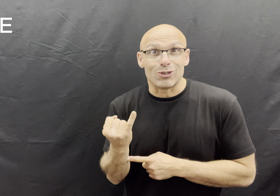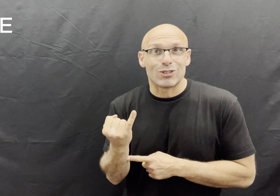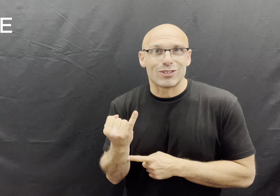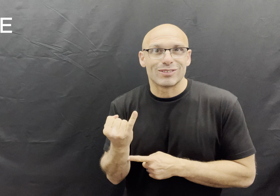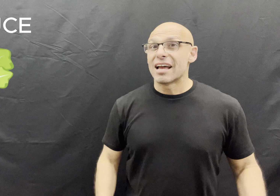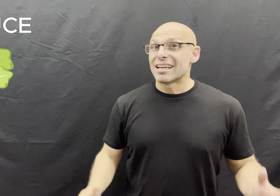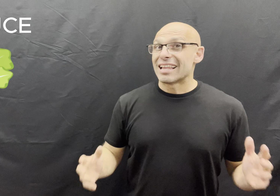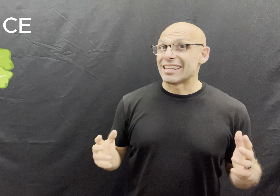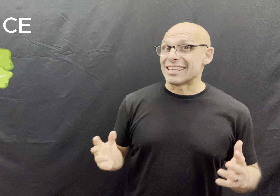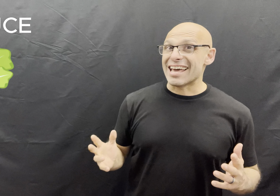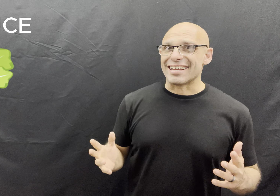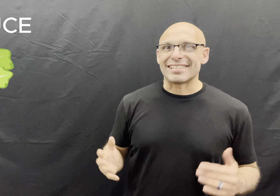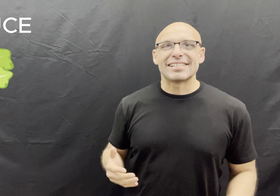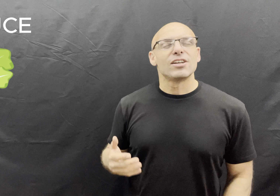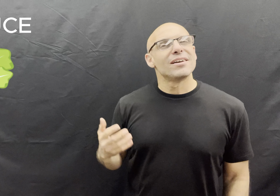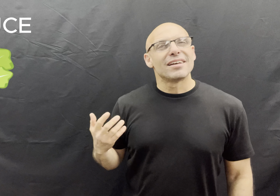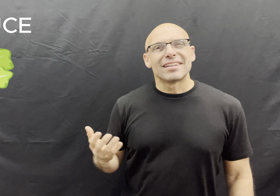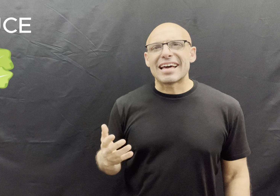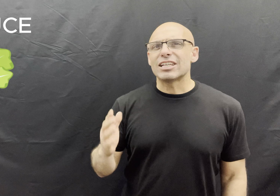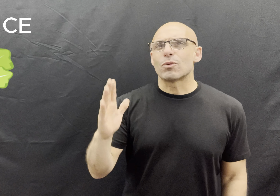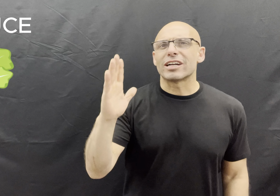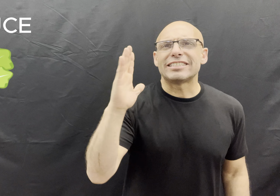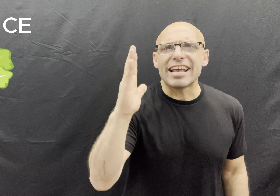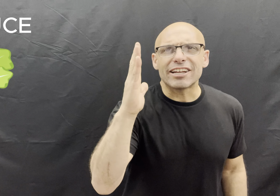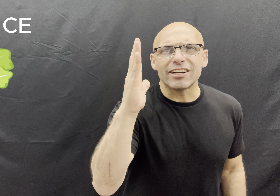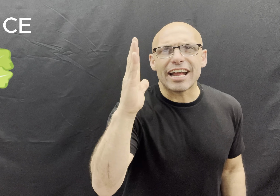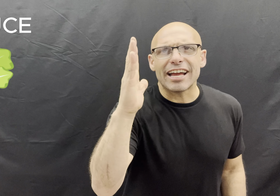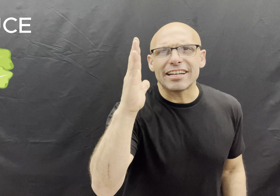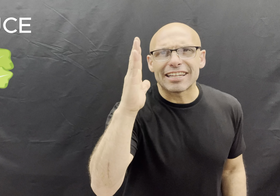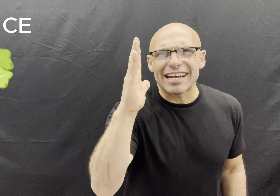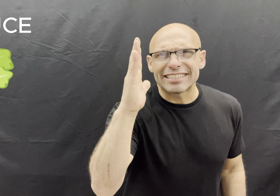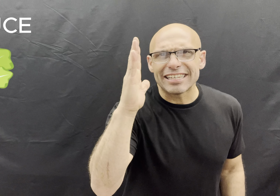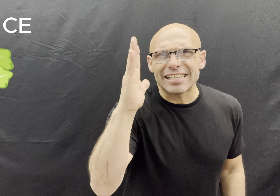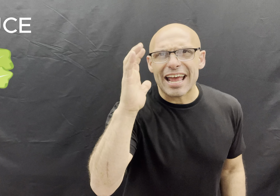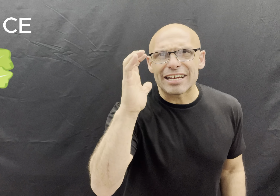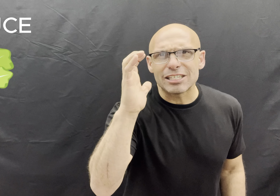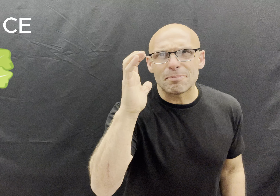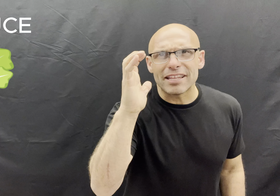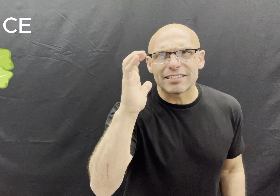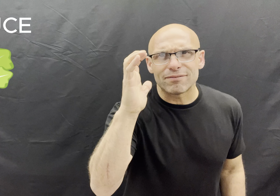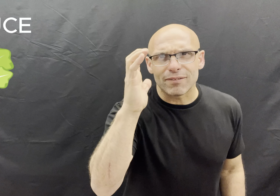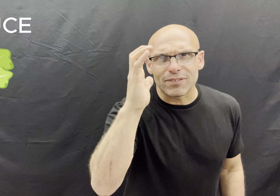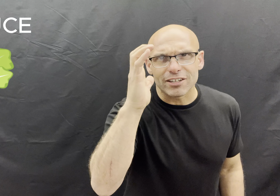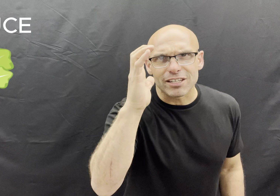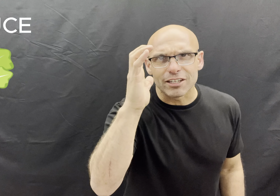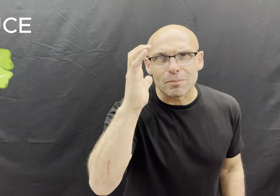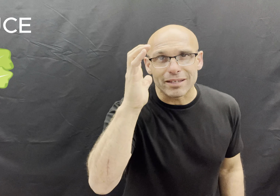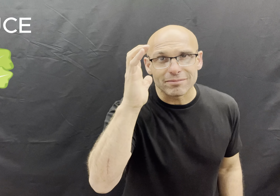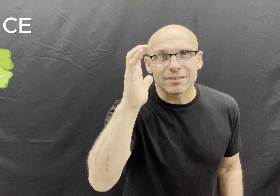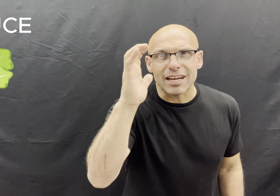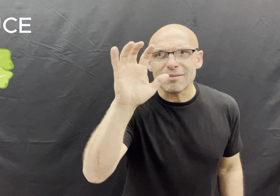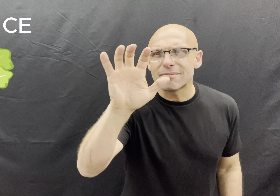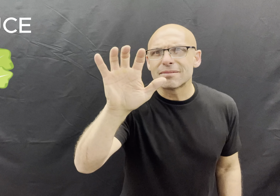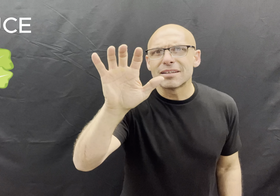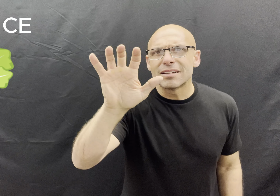juice. Lettuce. Lettuce, we're gonna take your hand like this and just bend the fingers a little bit, okay?